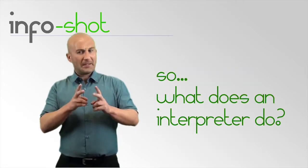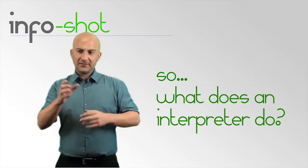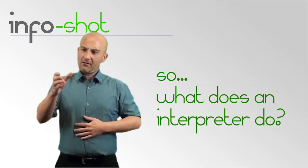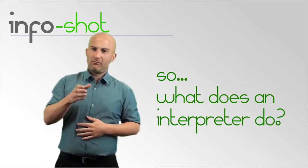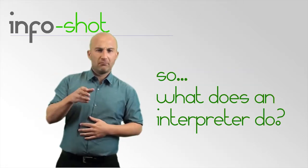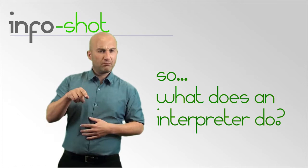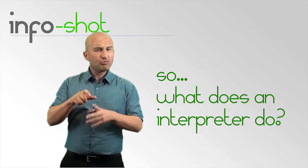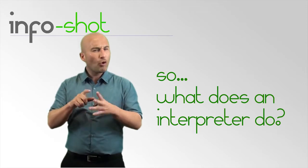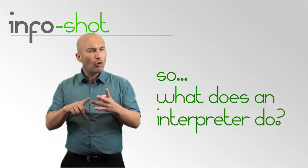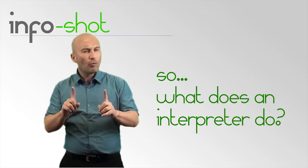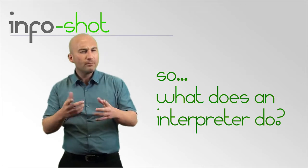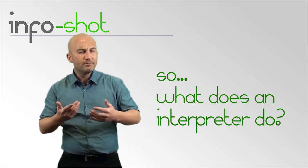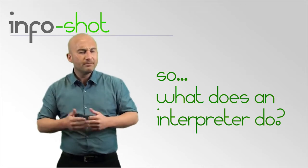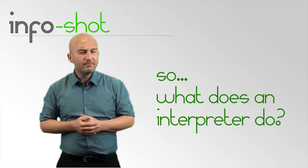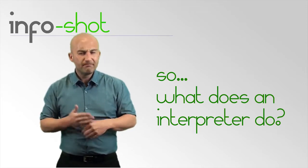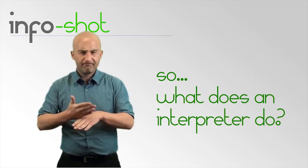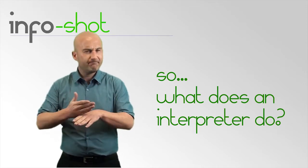So, what does an interpreter do?